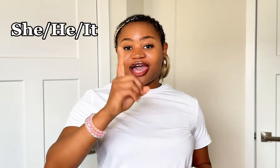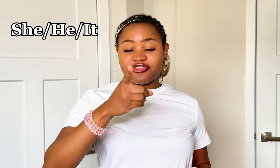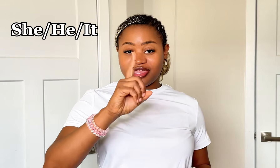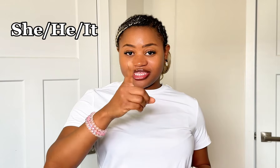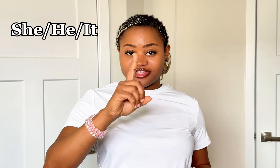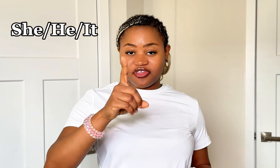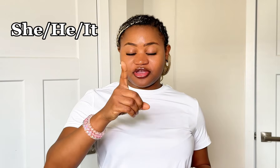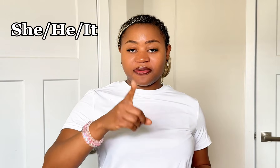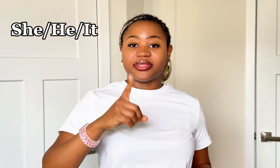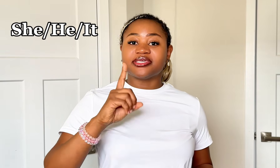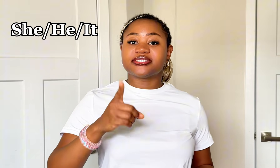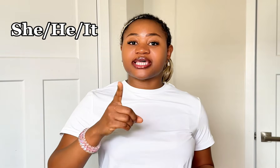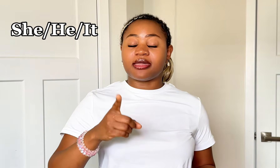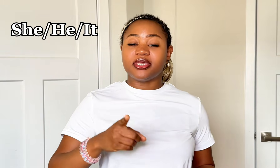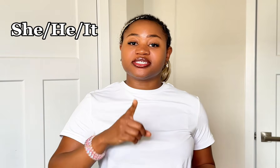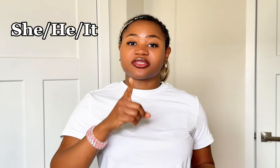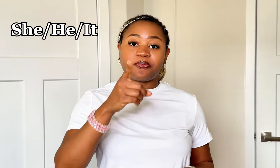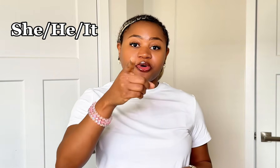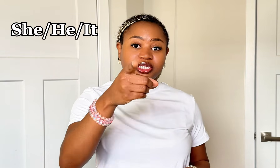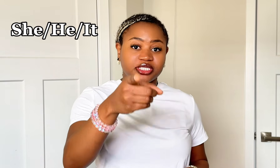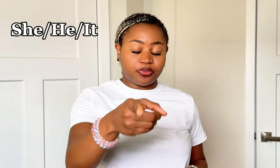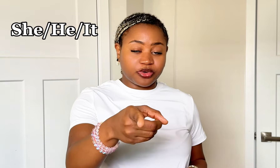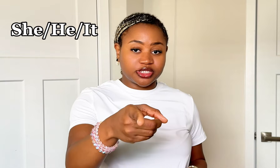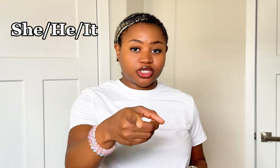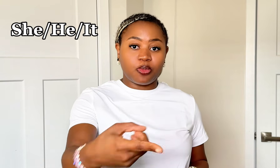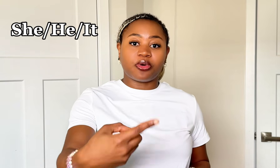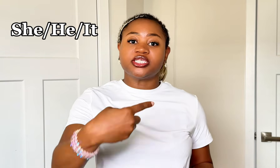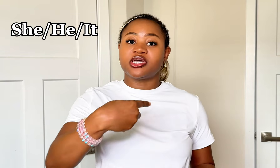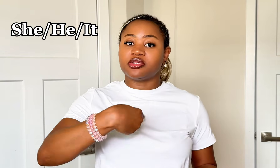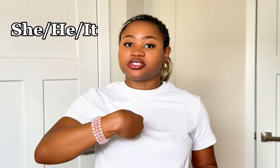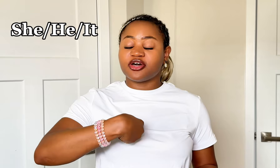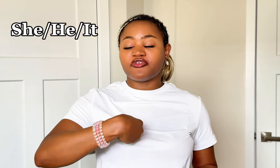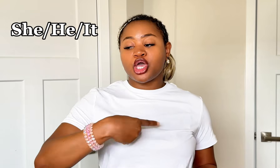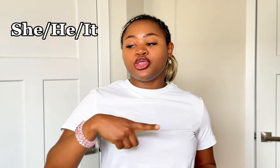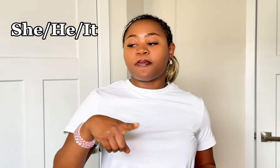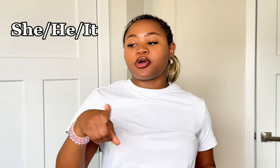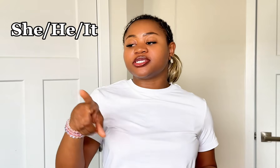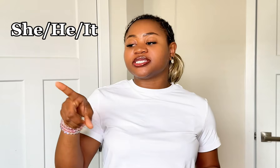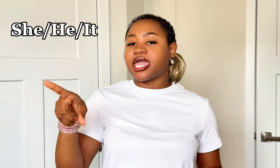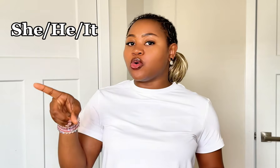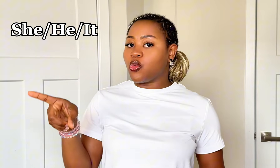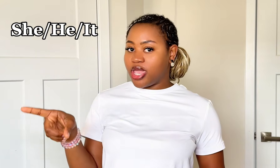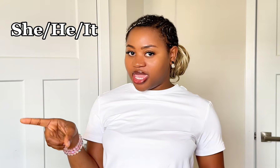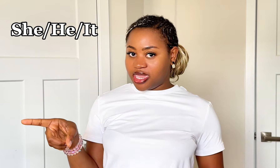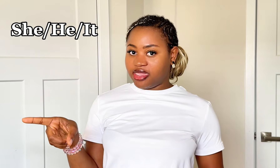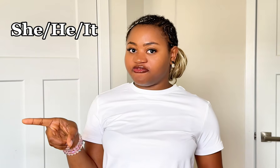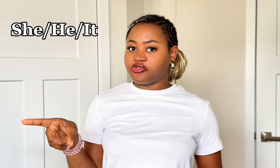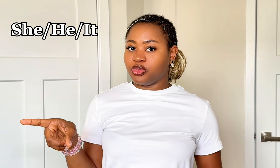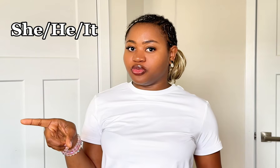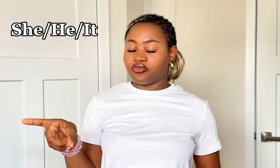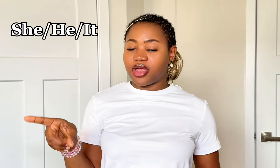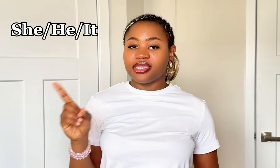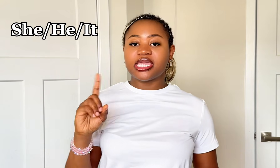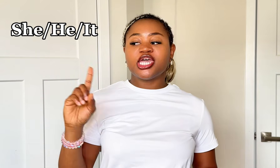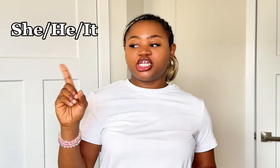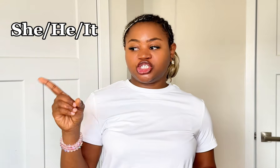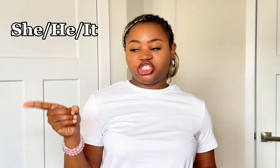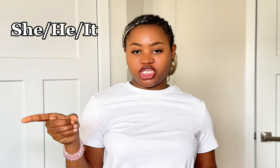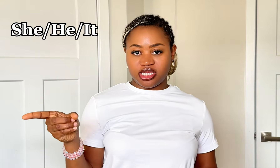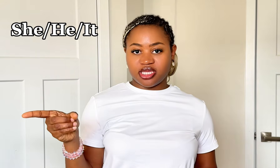your index finger, but this time instead of pointing the person or pointing at yourself, you're pointing away from you, right? She.